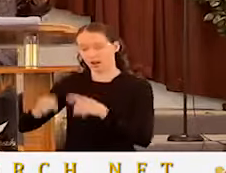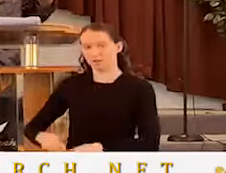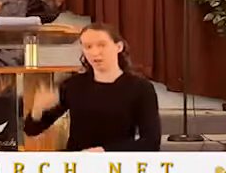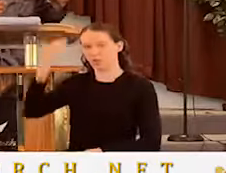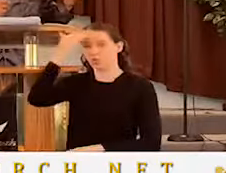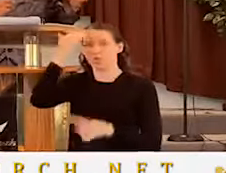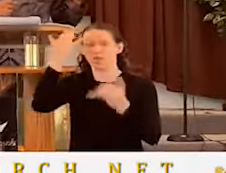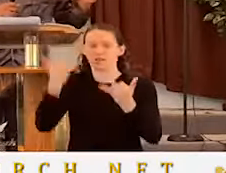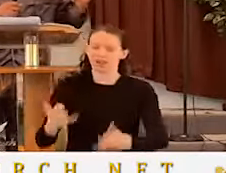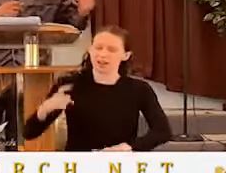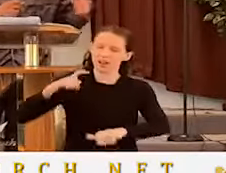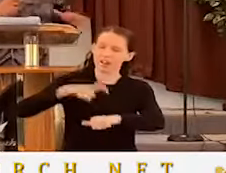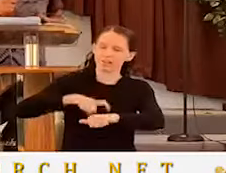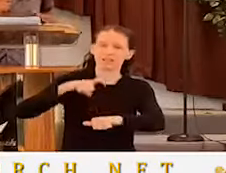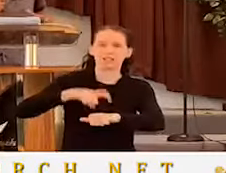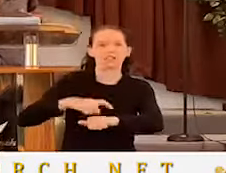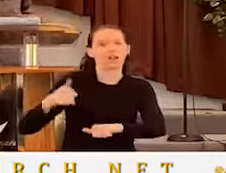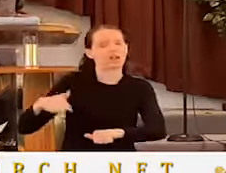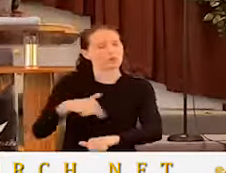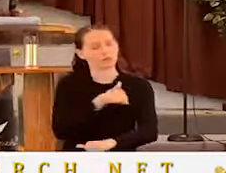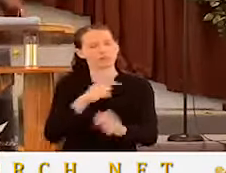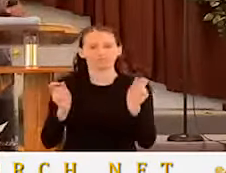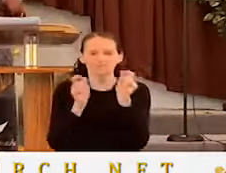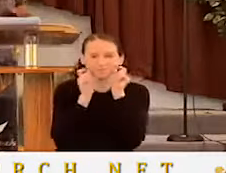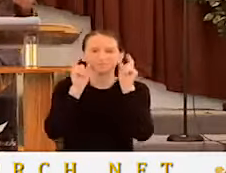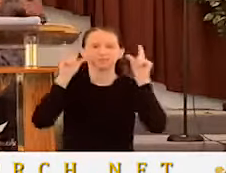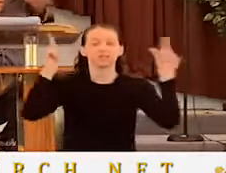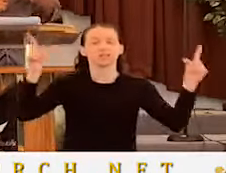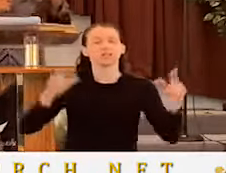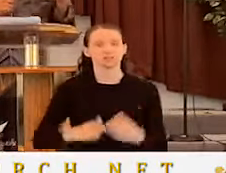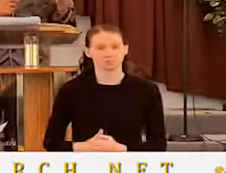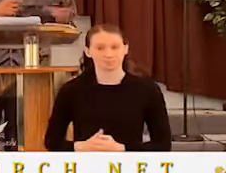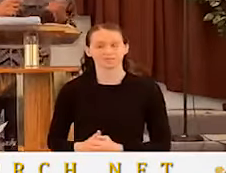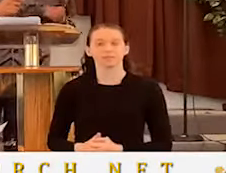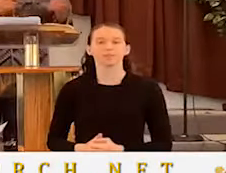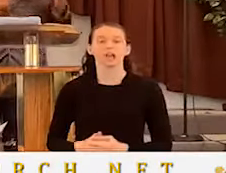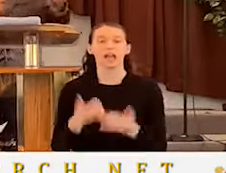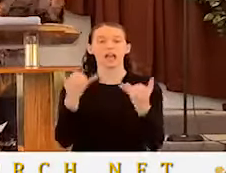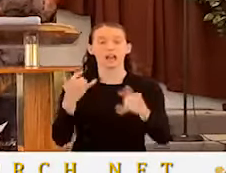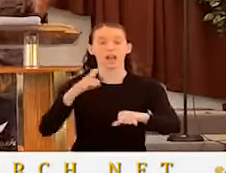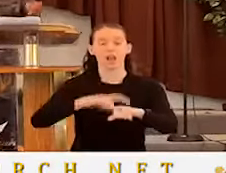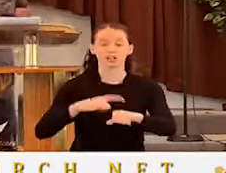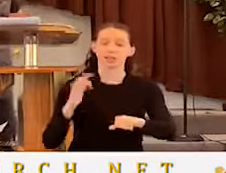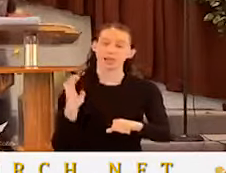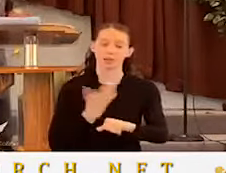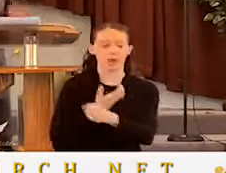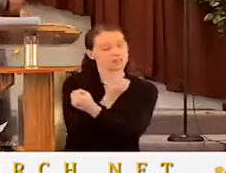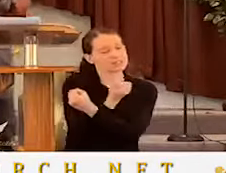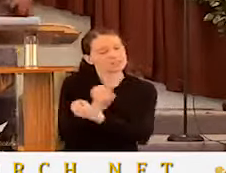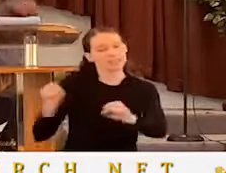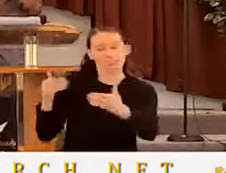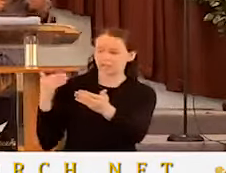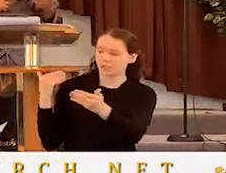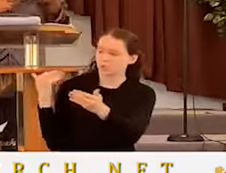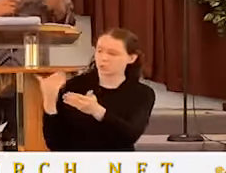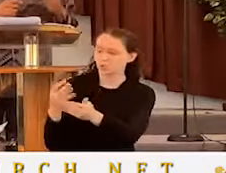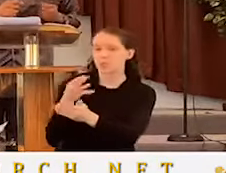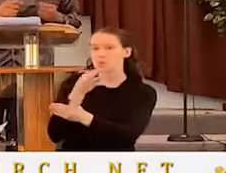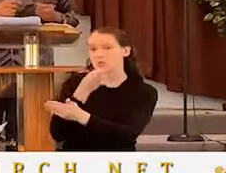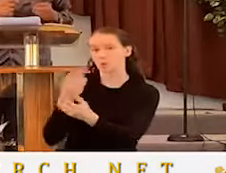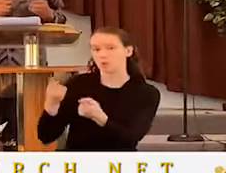high time to wake out of our sleep. For now is our salvation nearer than